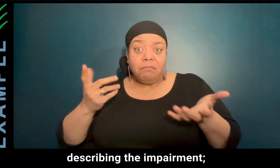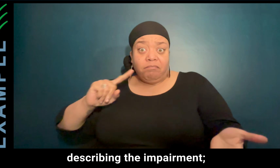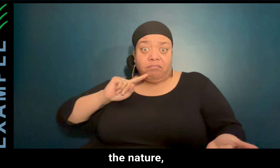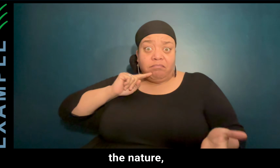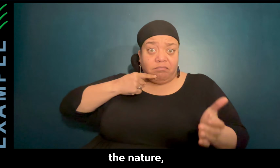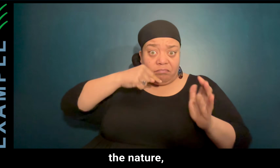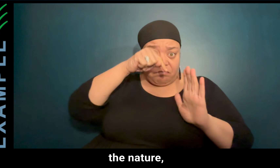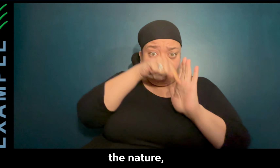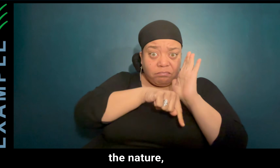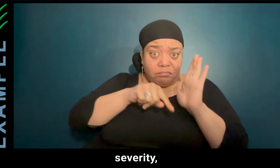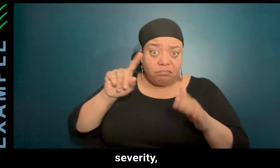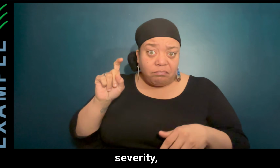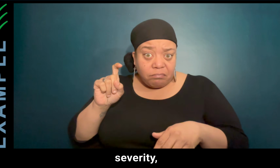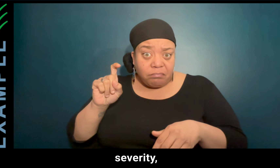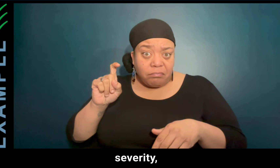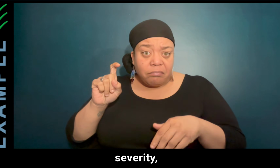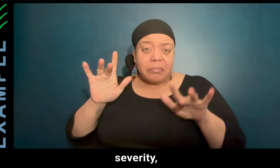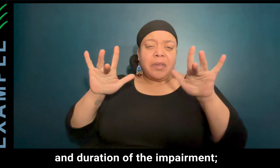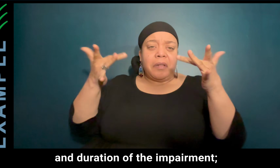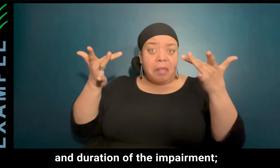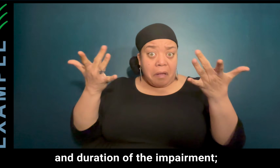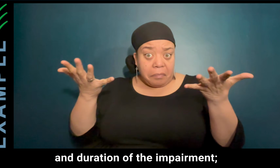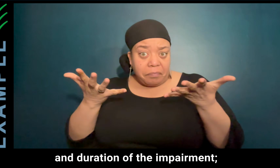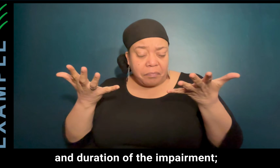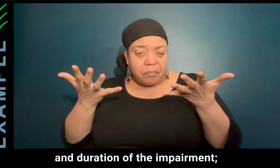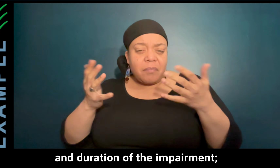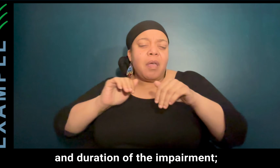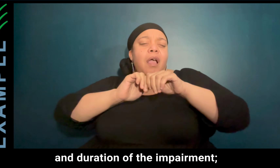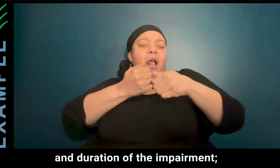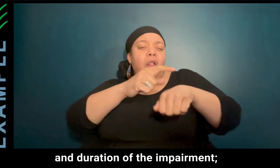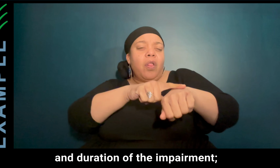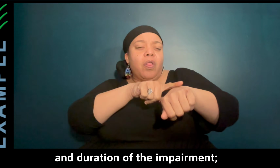The nature, severity, and duration of the impairment.